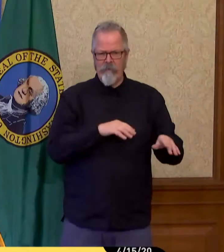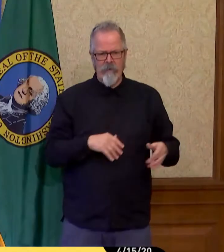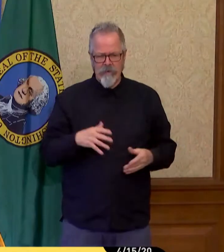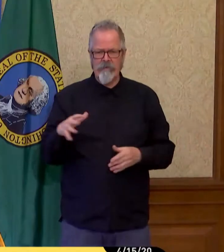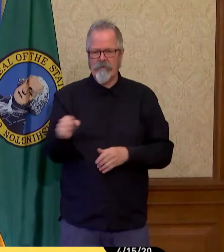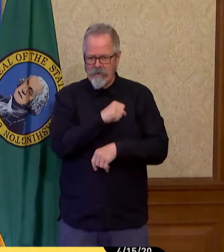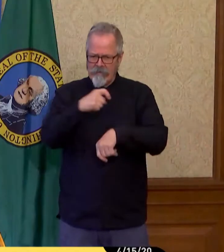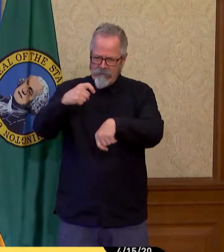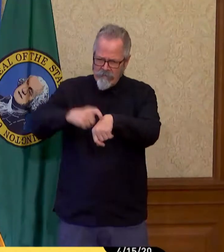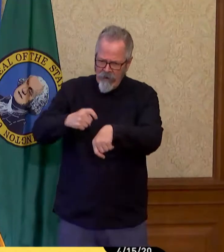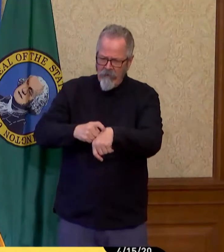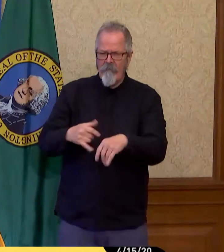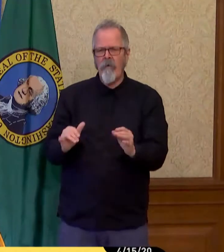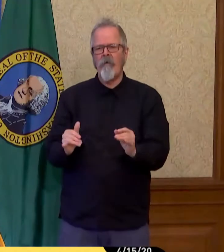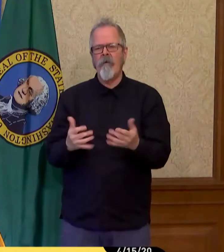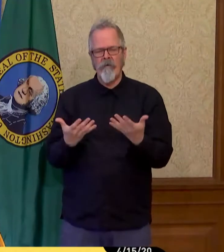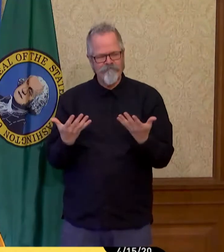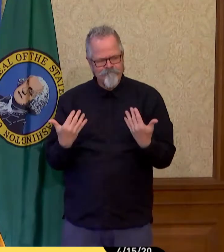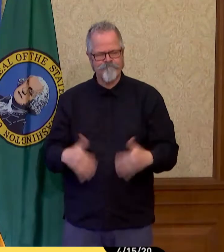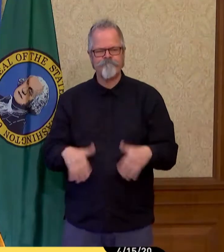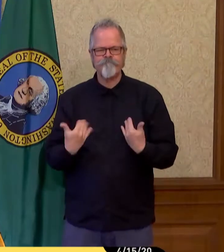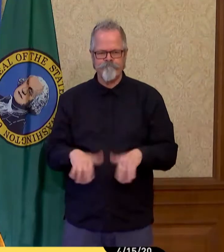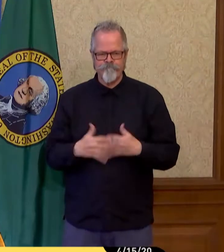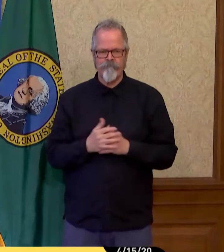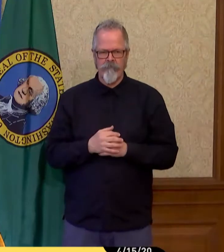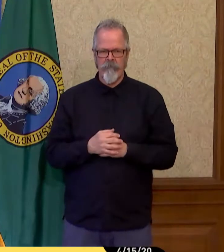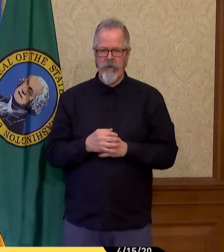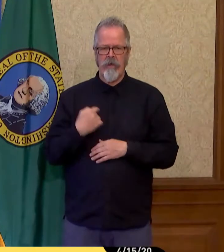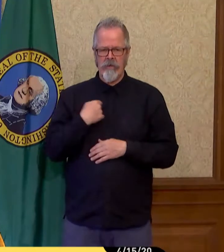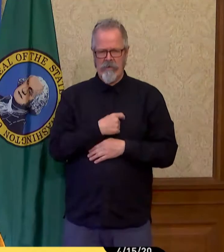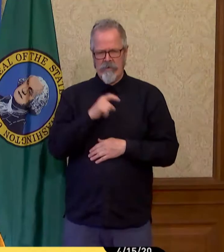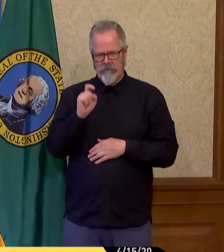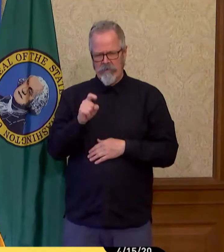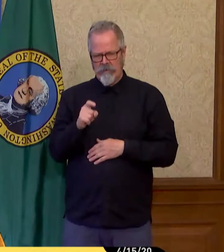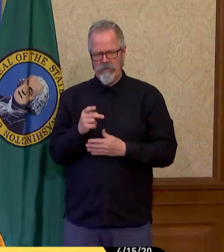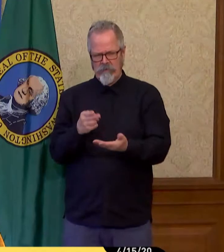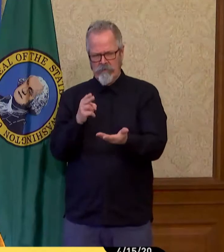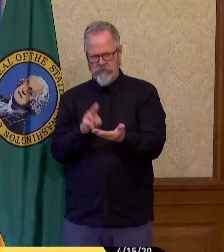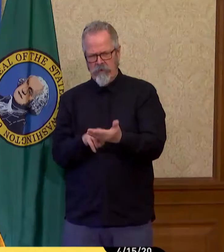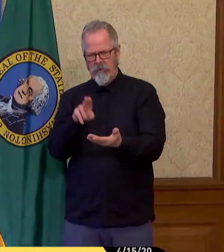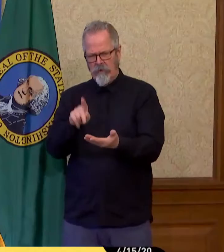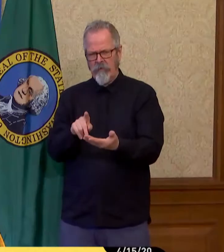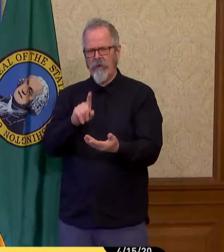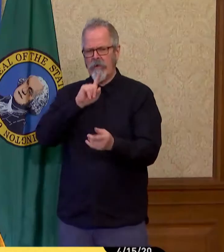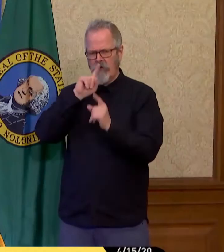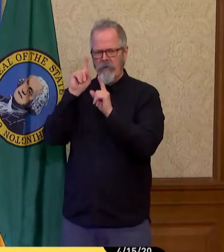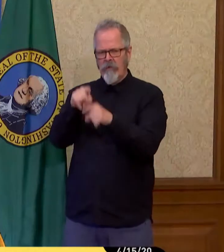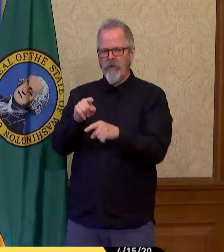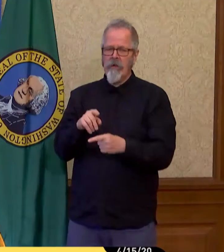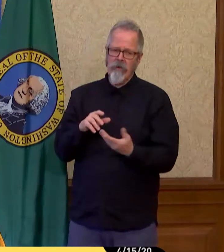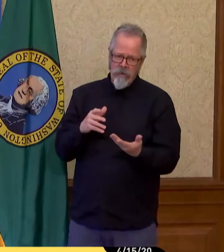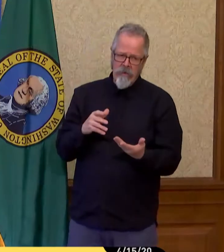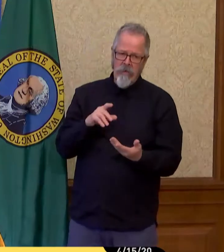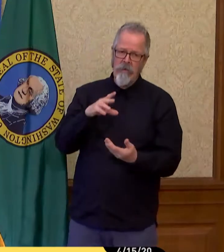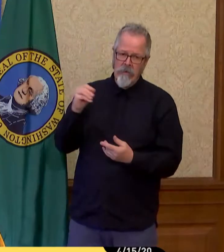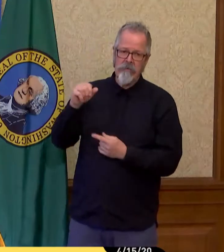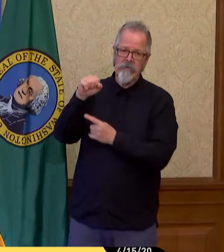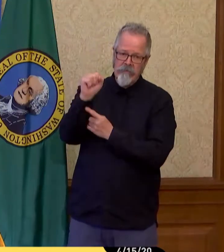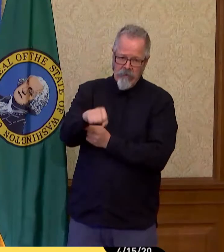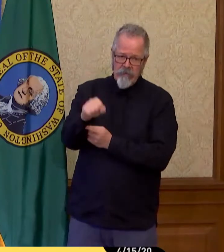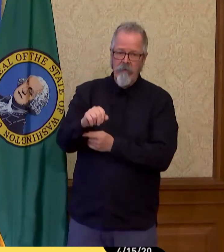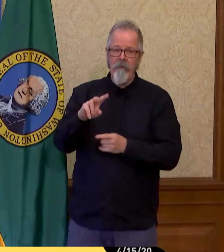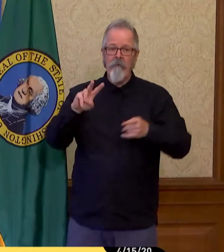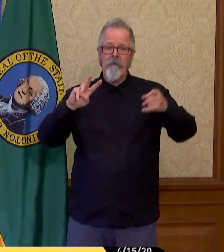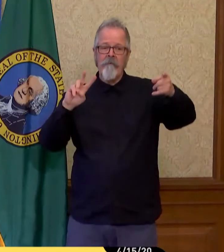coming out of custody. And I think we've got a workable plan on that because their needs ought to have some respect as well. So we're getting